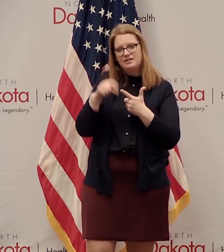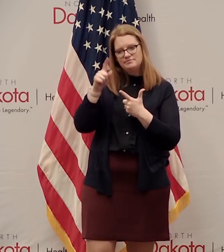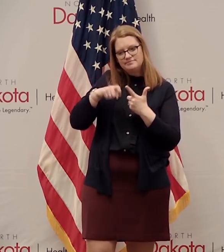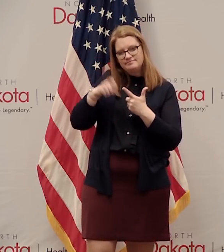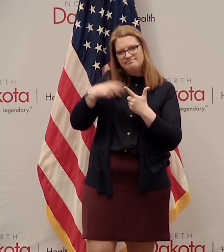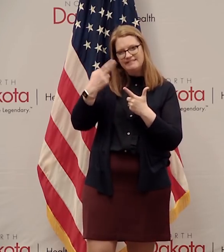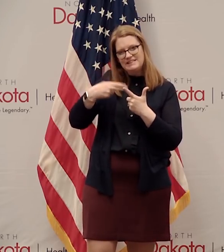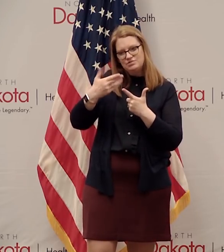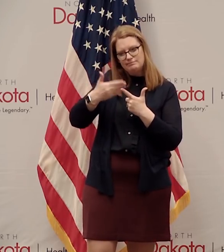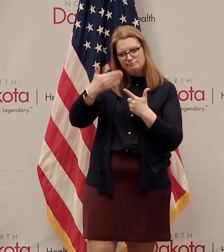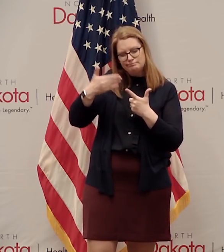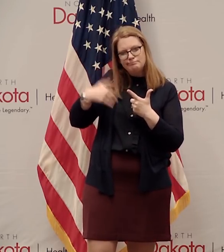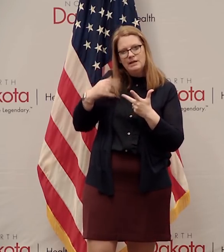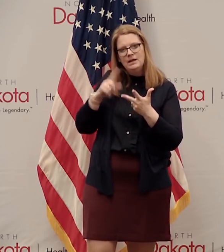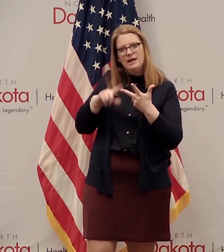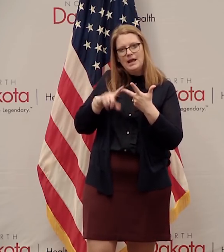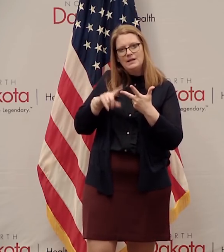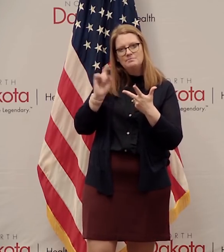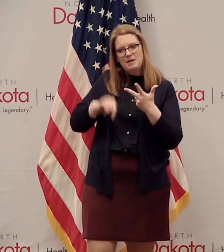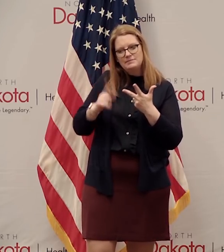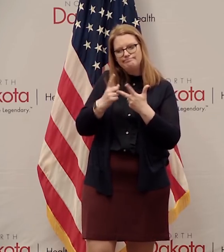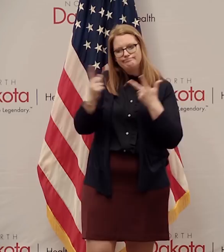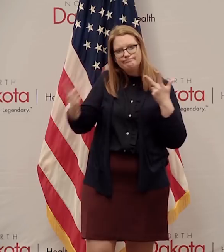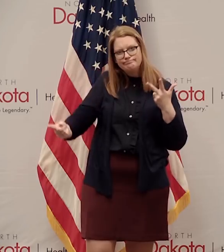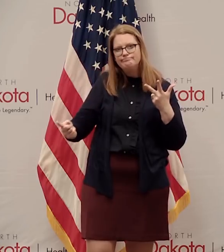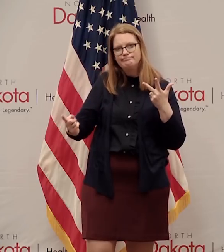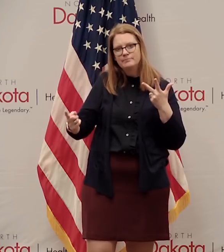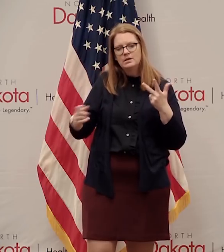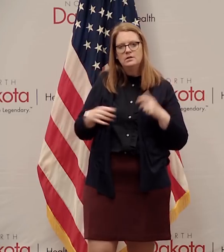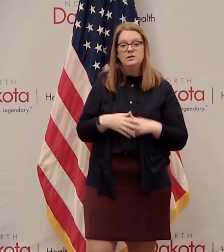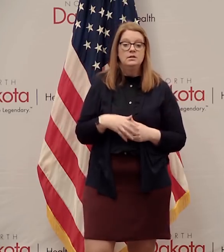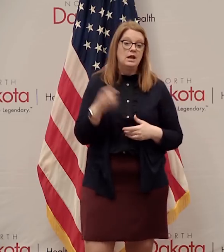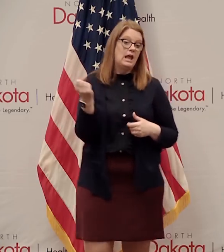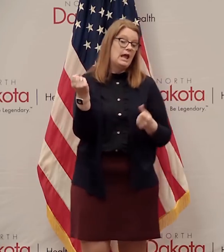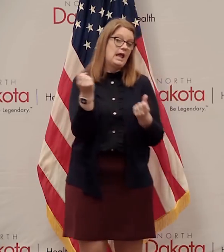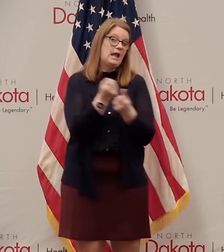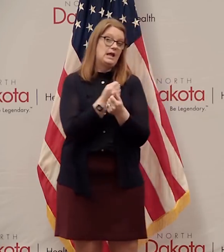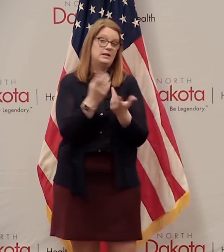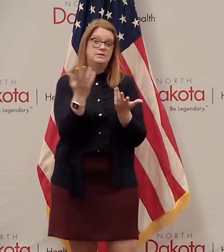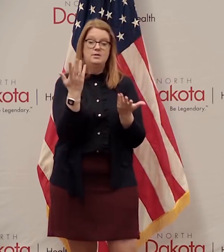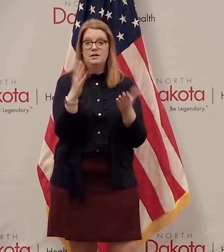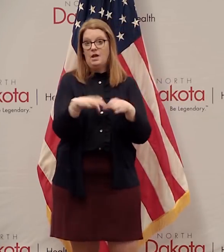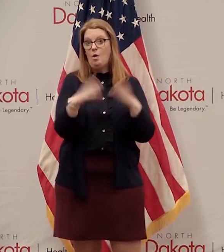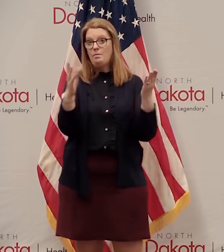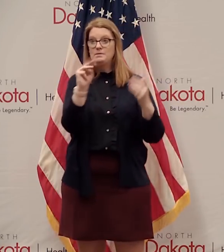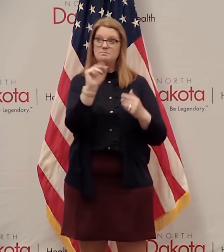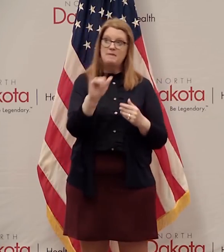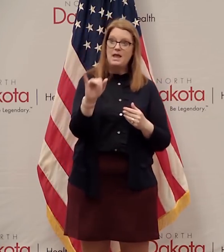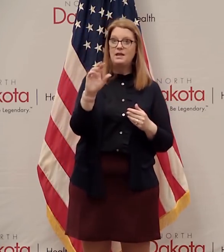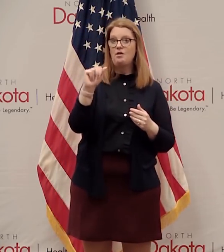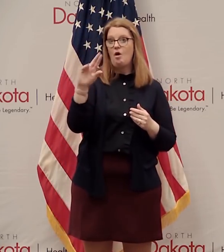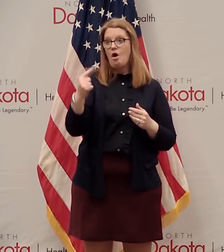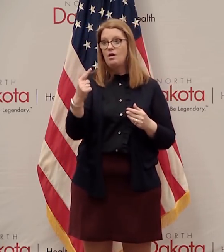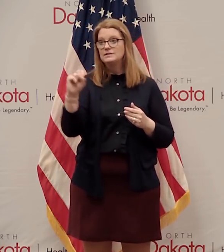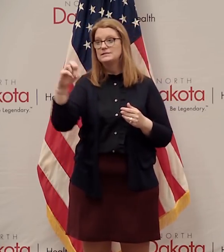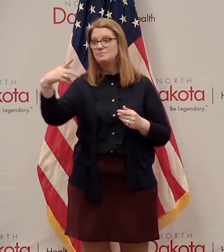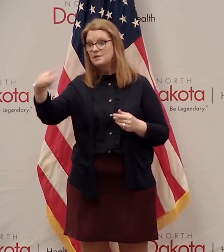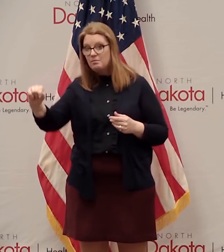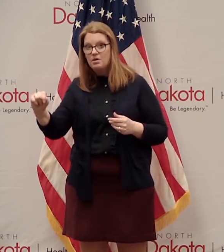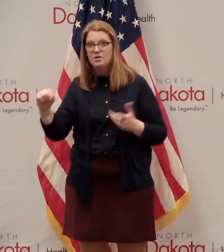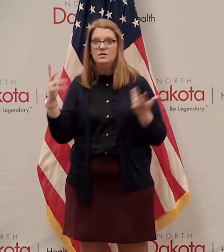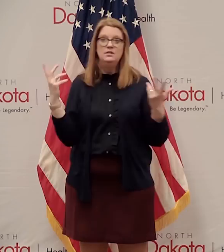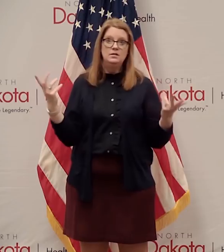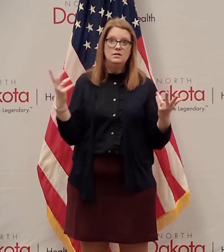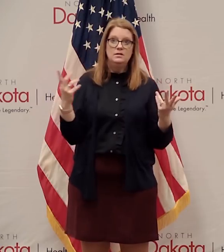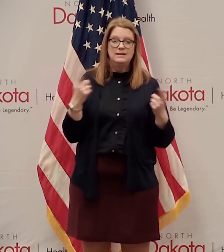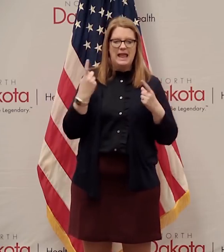be, everything could be open, whether it's in May or whether it's in August, September. And if we have an outbreak,